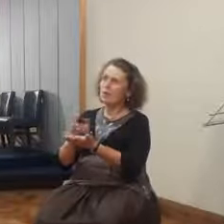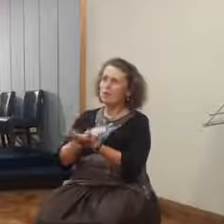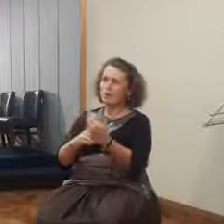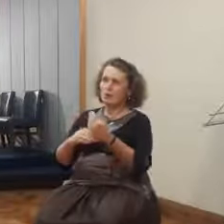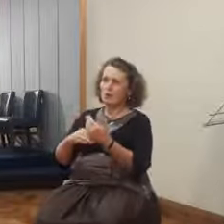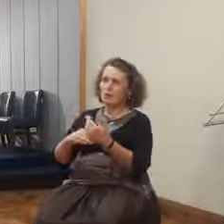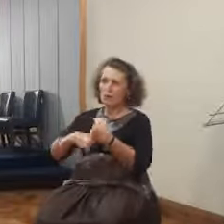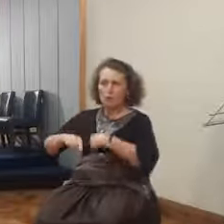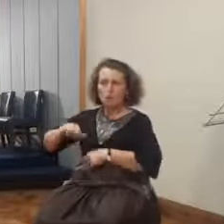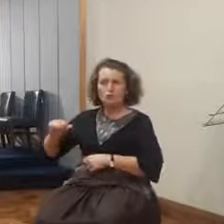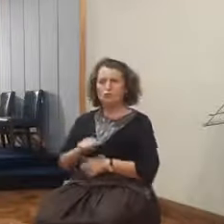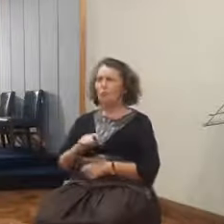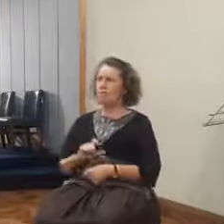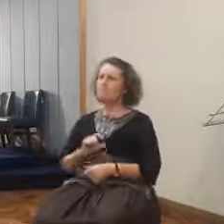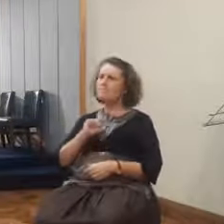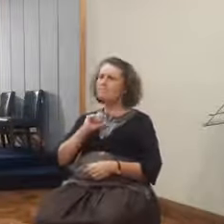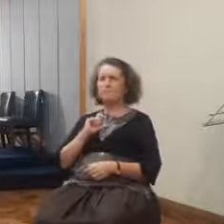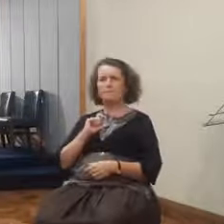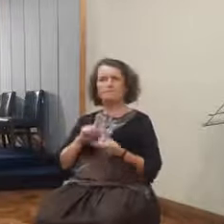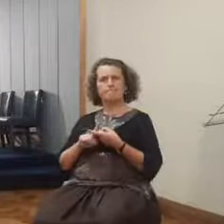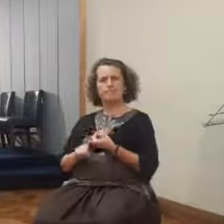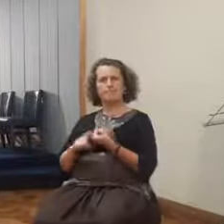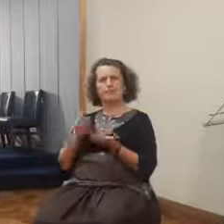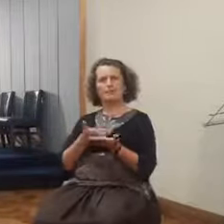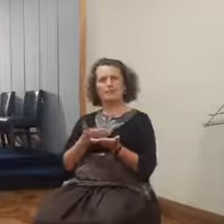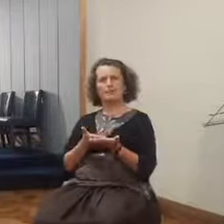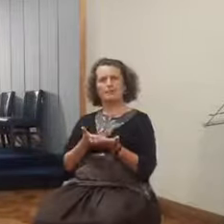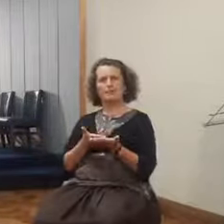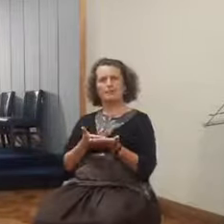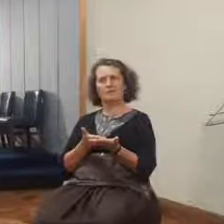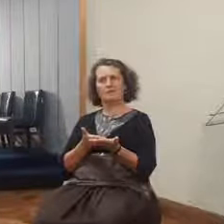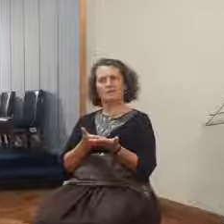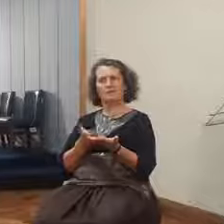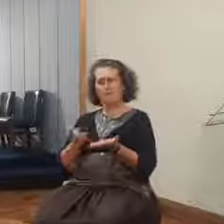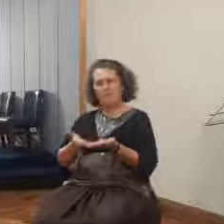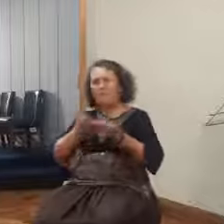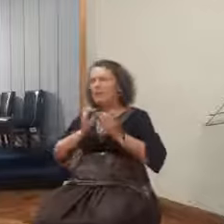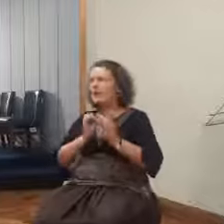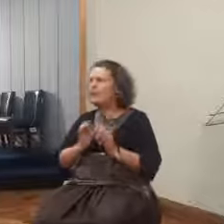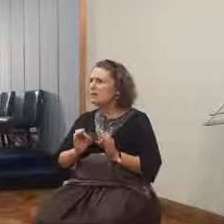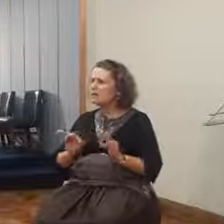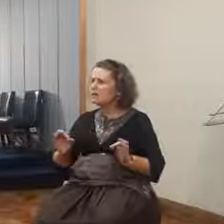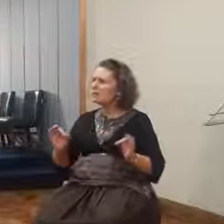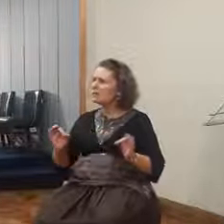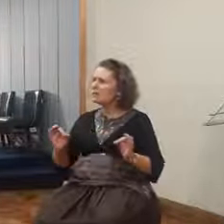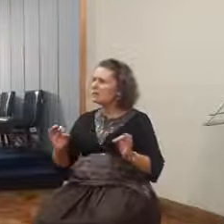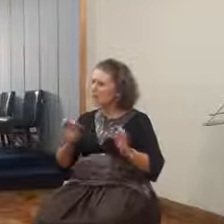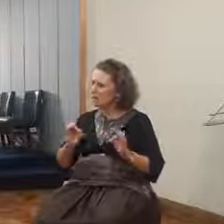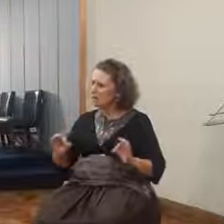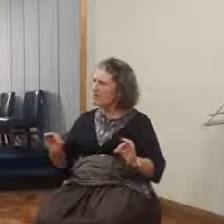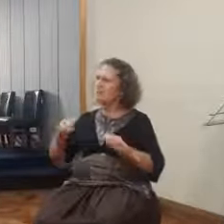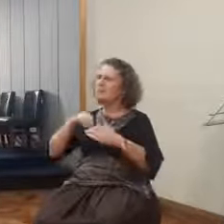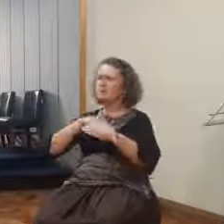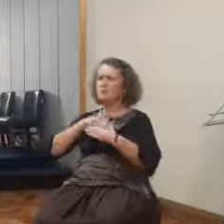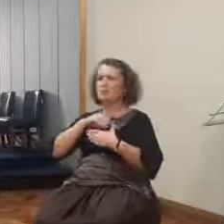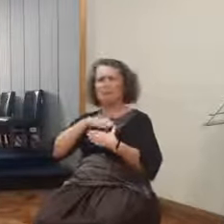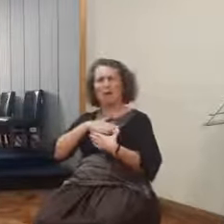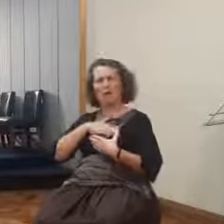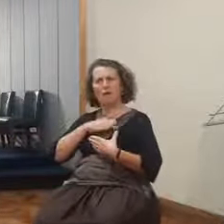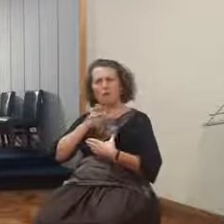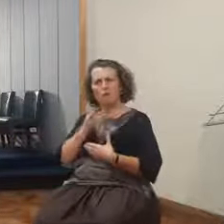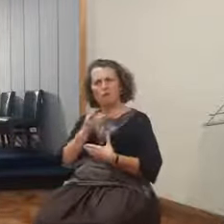just and true. What a source of peace of soul that is for us, isn't it? And what a source of